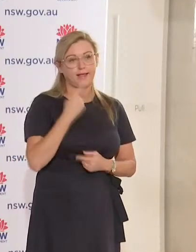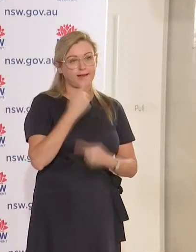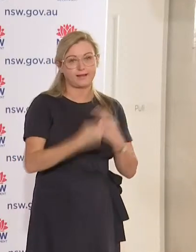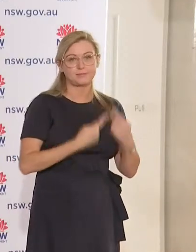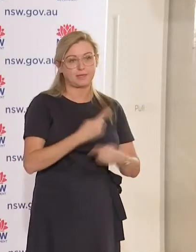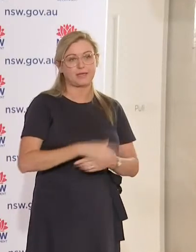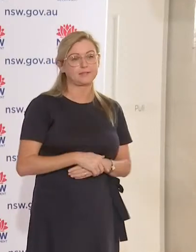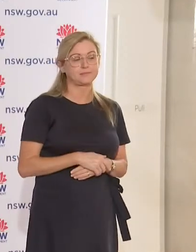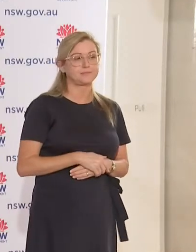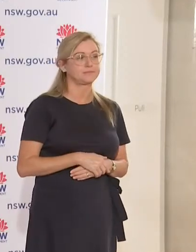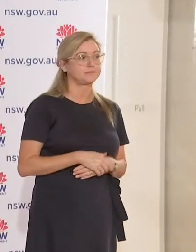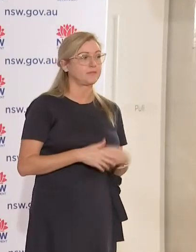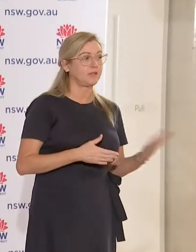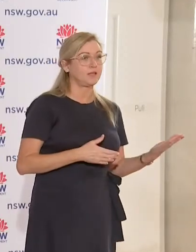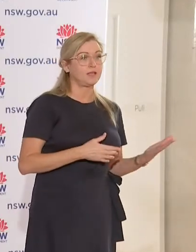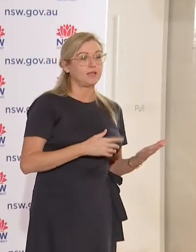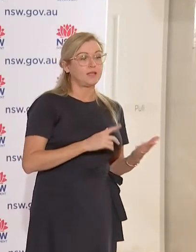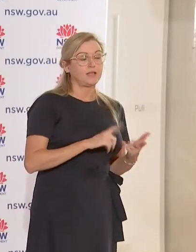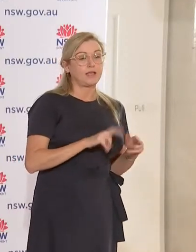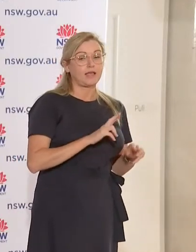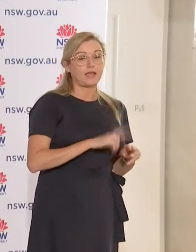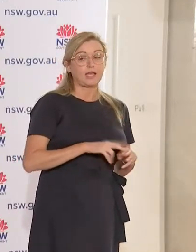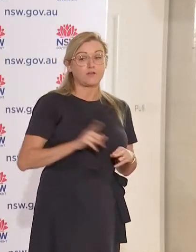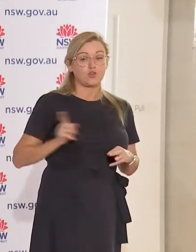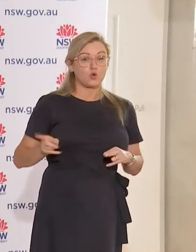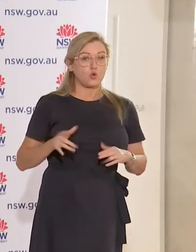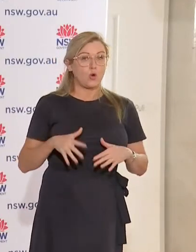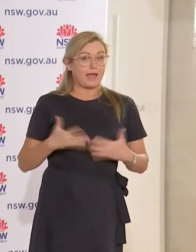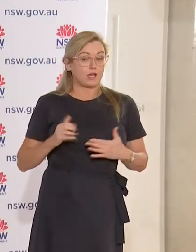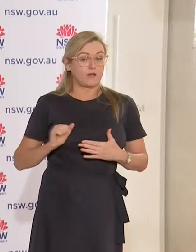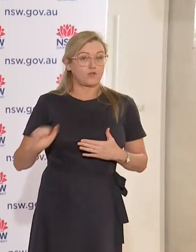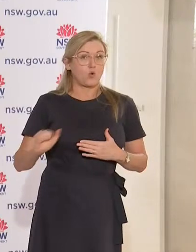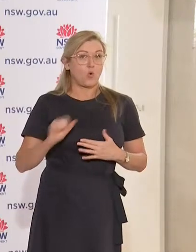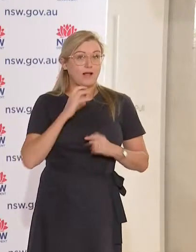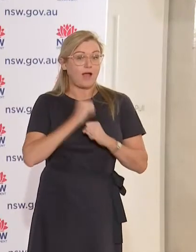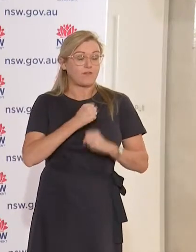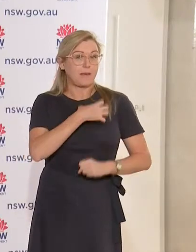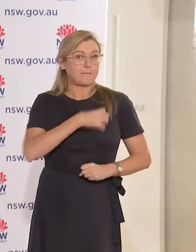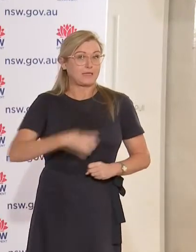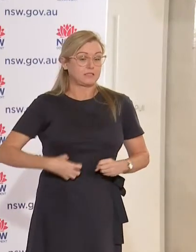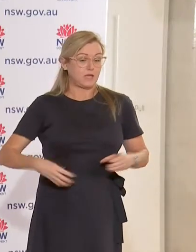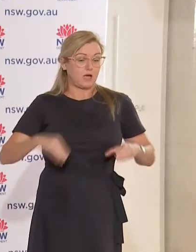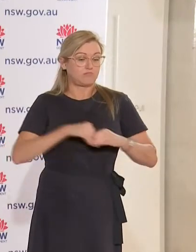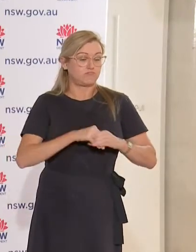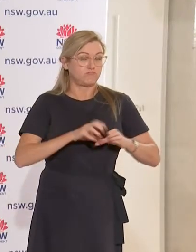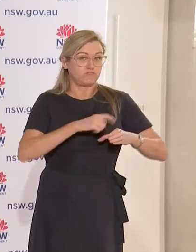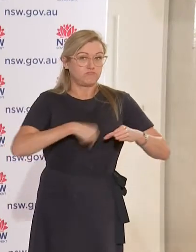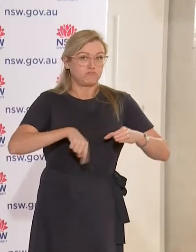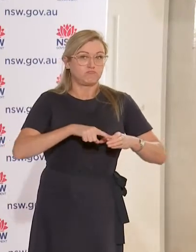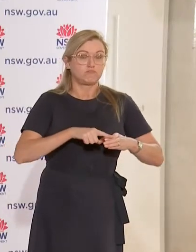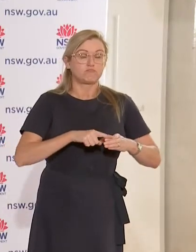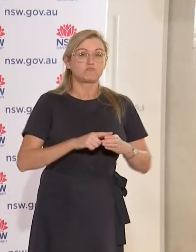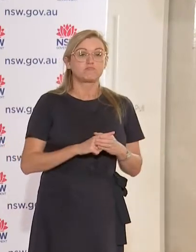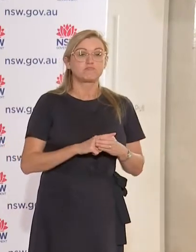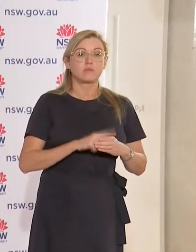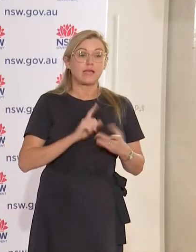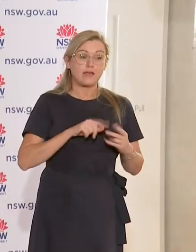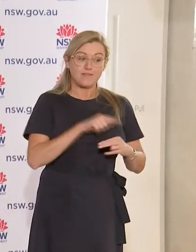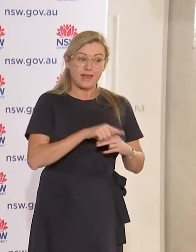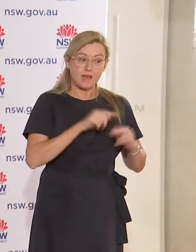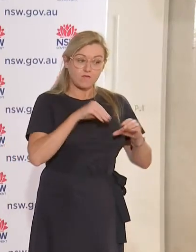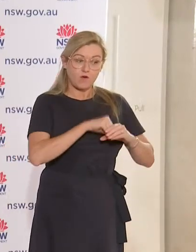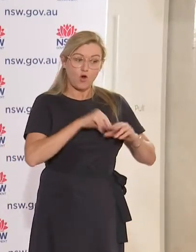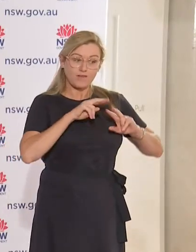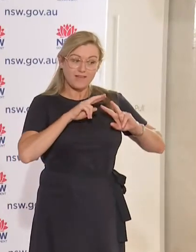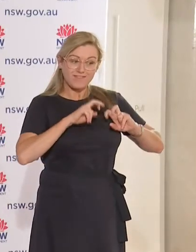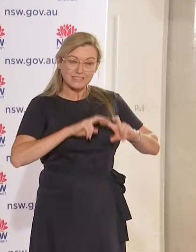position? If you or anybody, any of your ministers are named as a person of interest in private hearings or they're subject to investigation, do you think